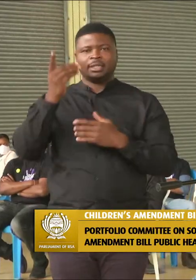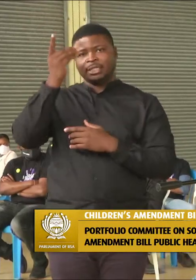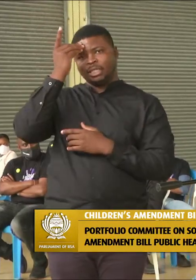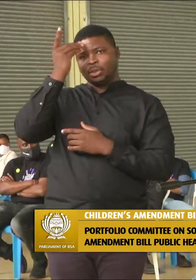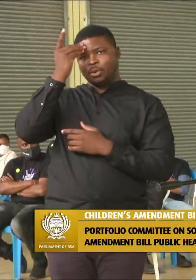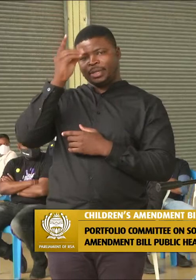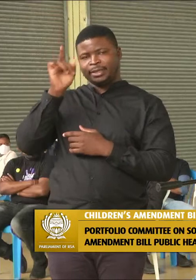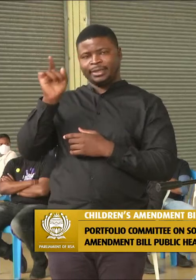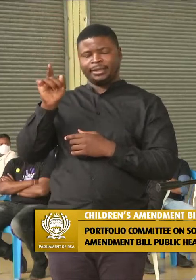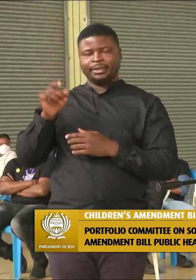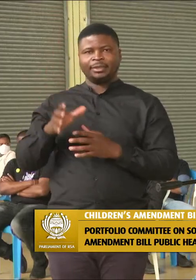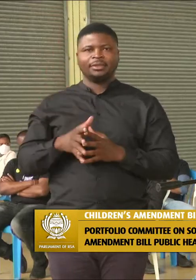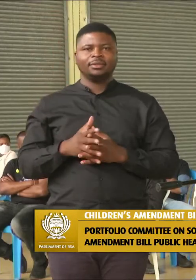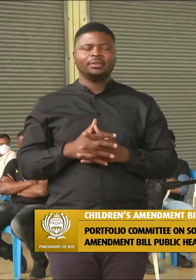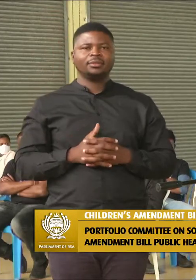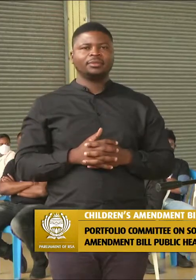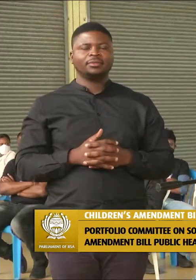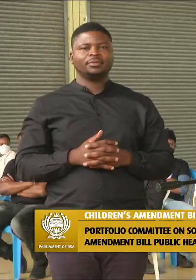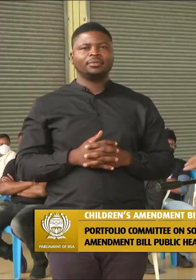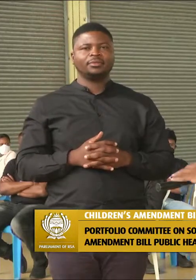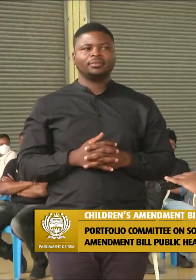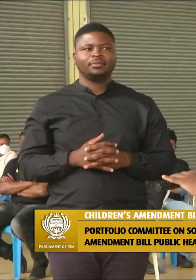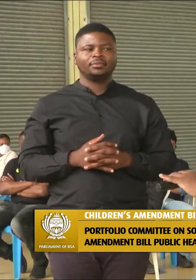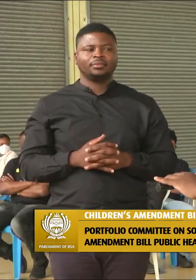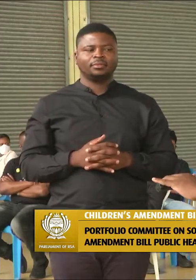Services lapha ya eningizimu yeTheku.